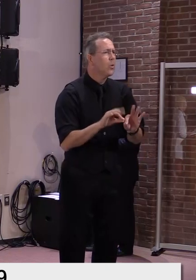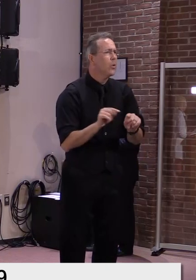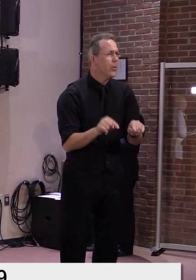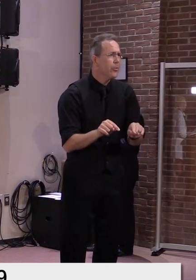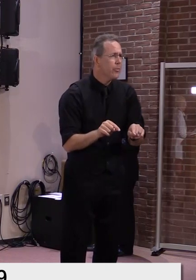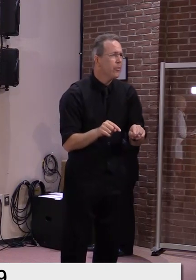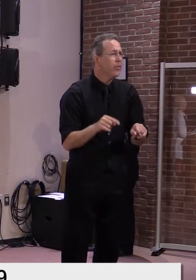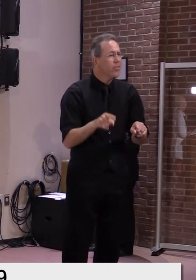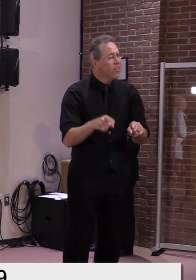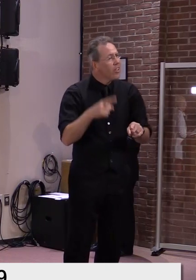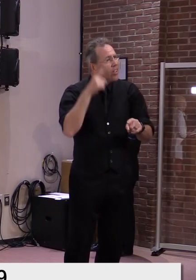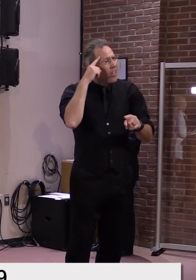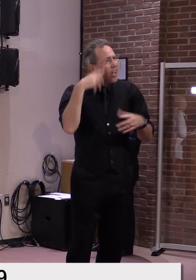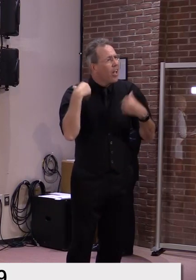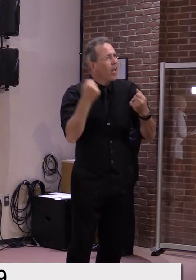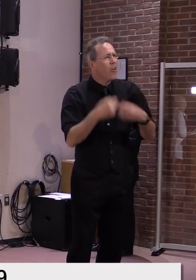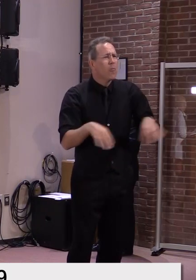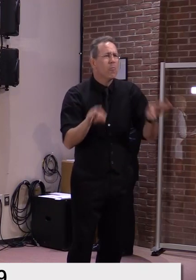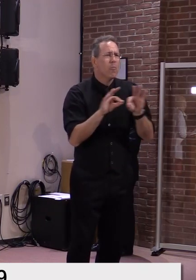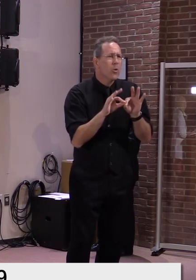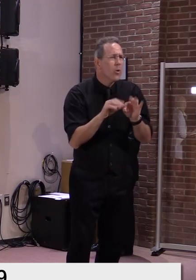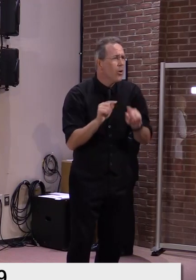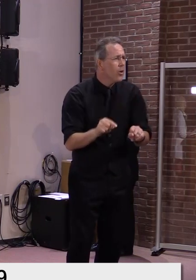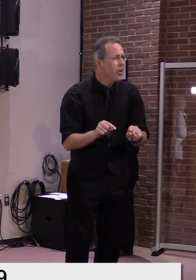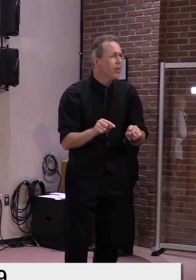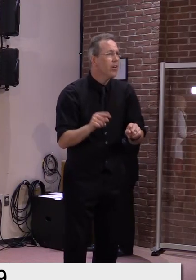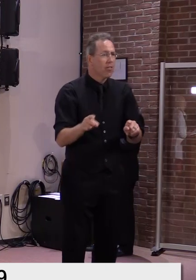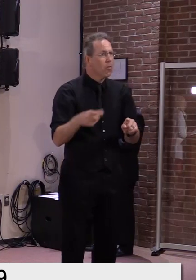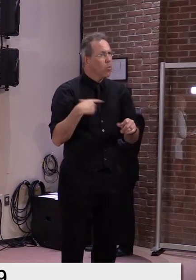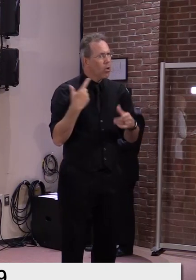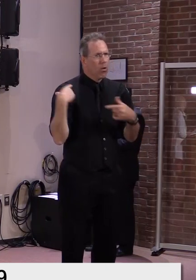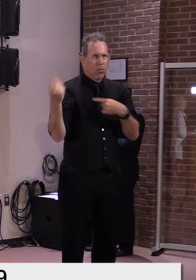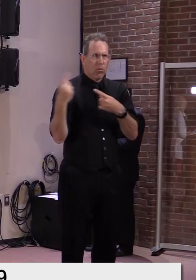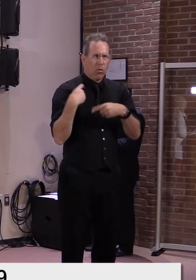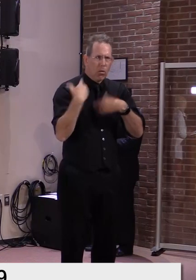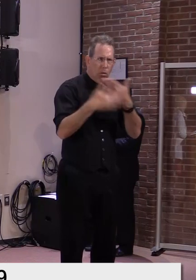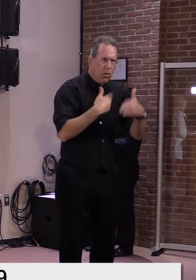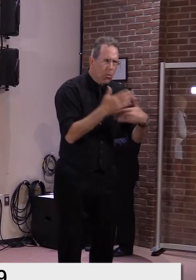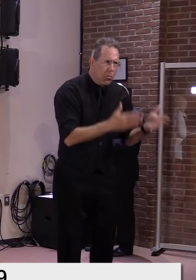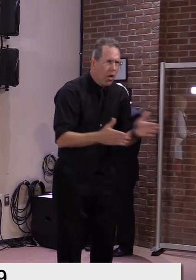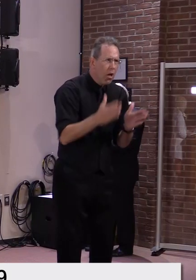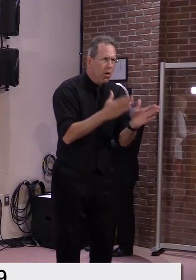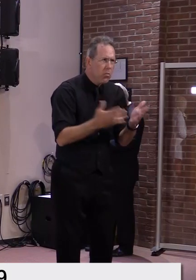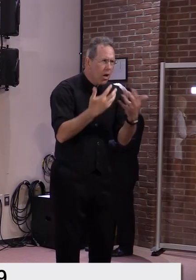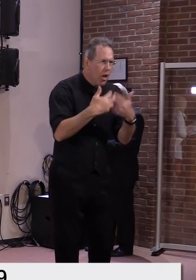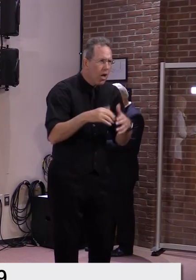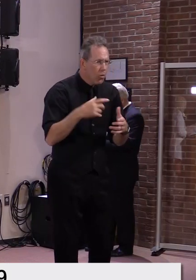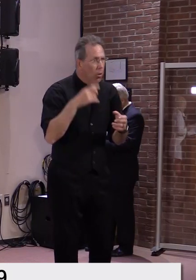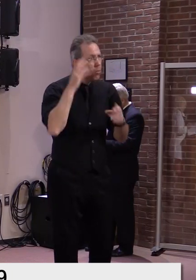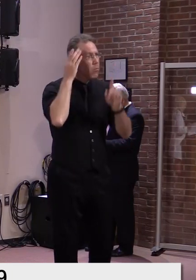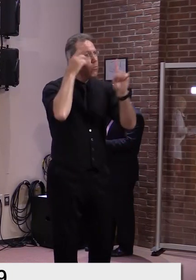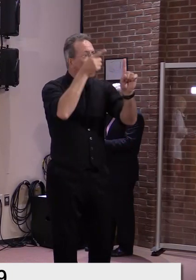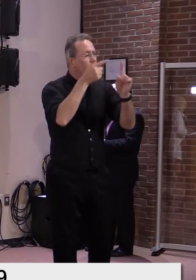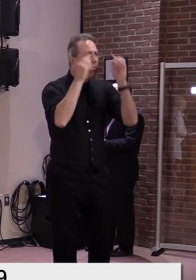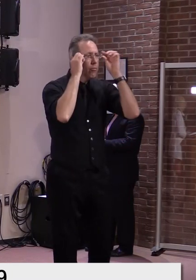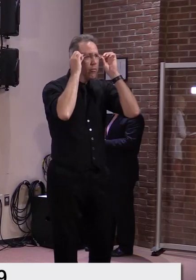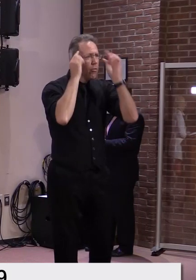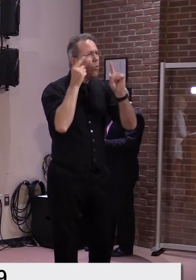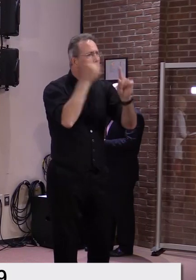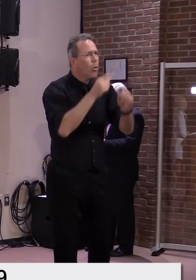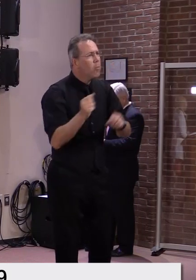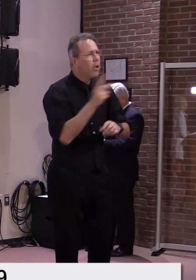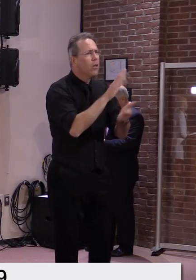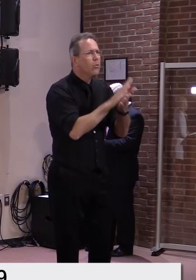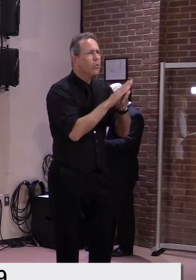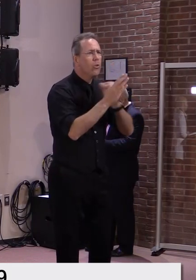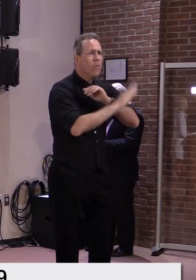to thrive, and also to be prepared for re-entering school back in the fall. And for parents, I just